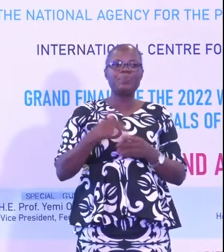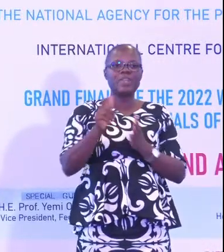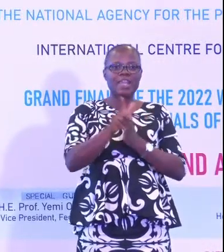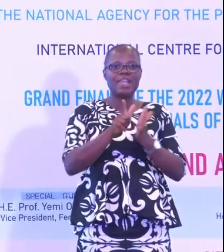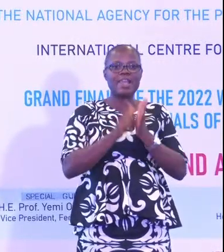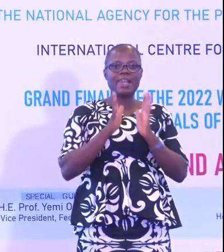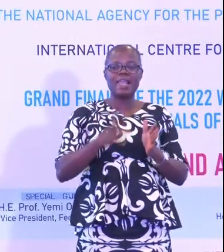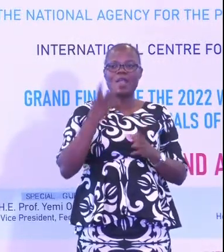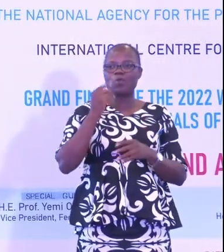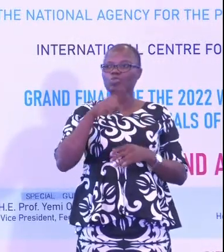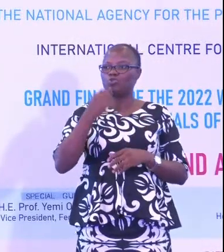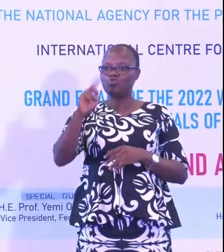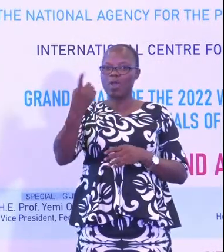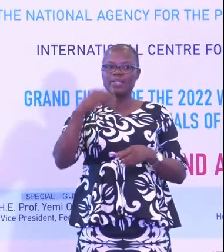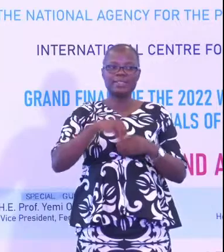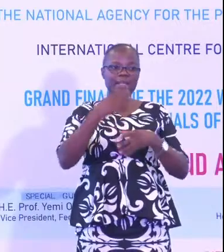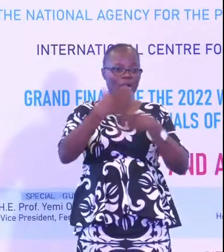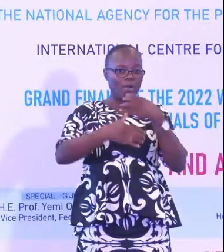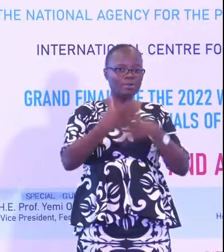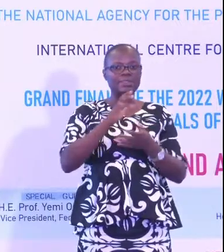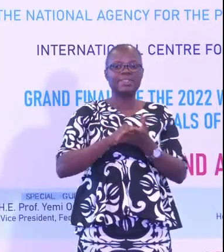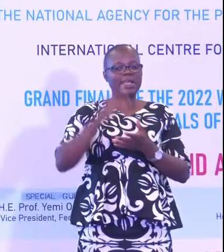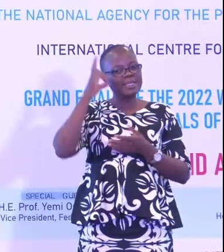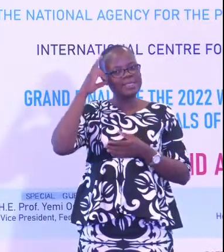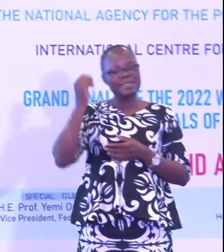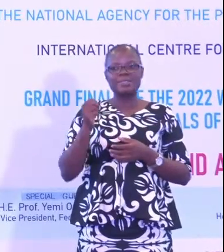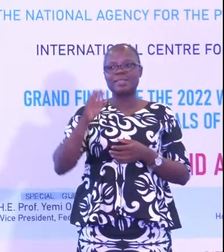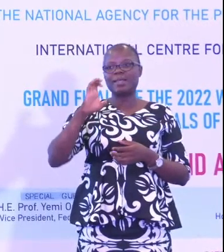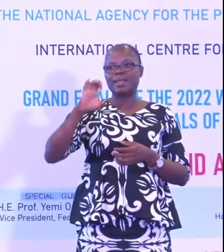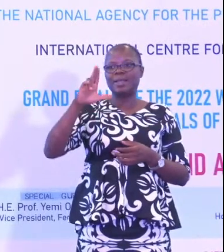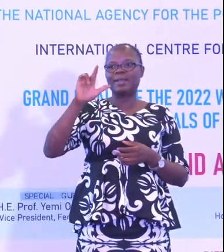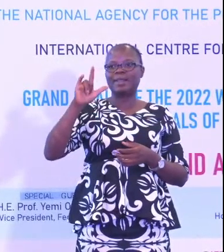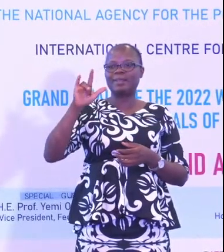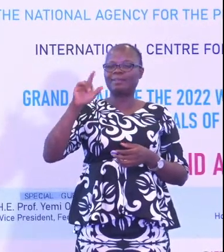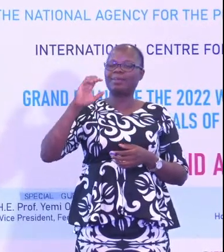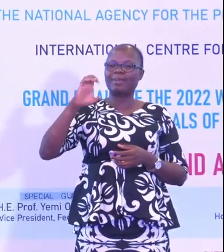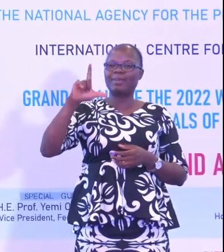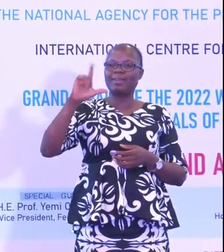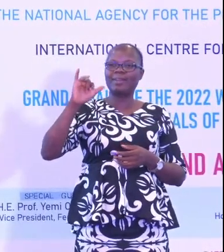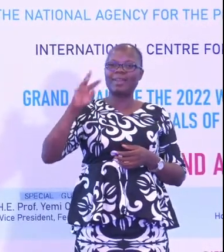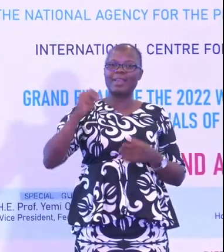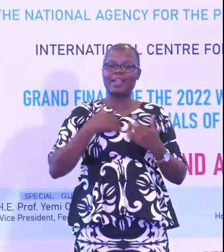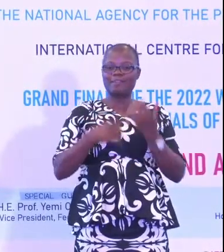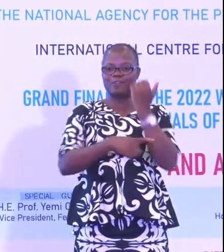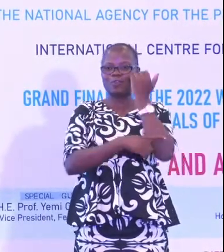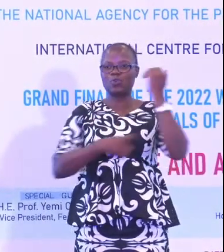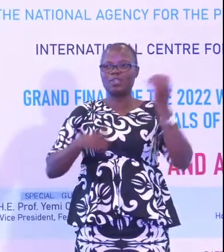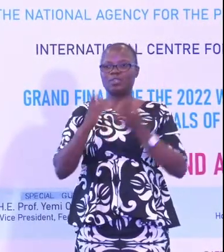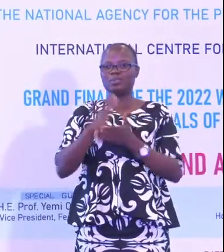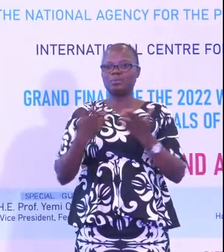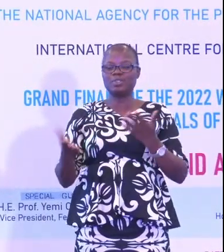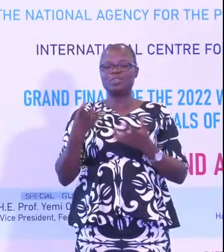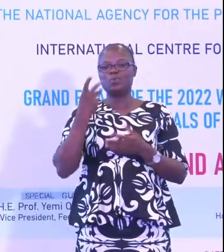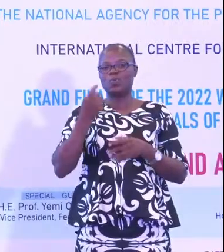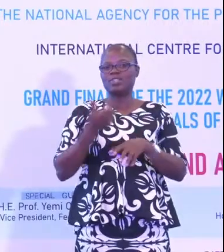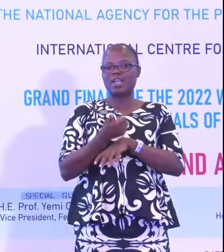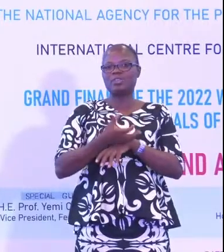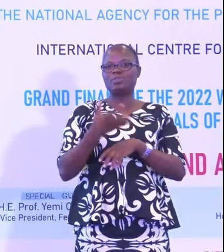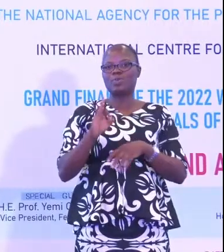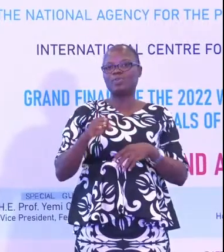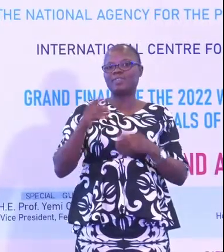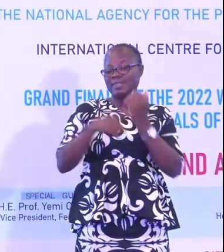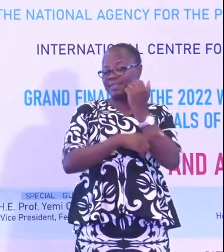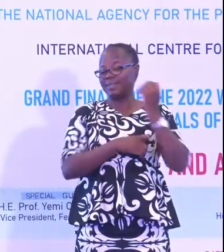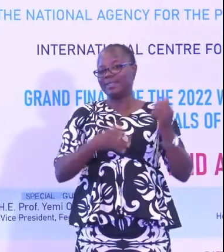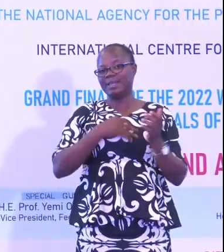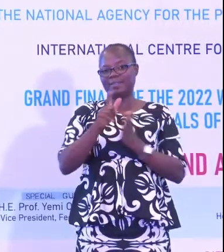court that his client had stolen some things. He was accused of burglary, and the lawyer said